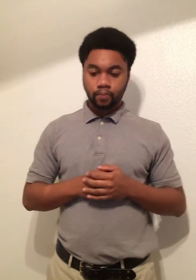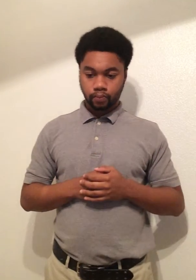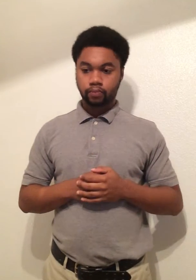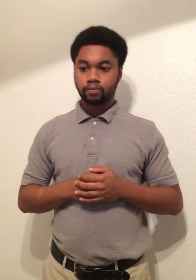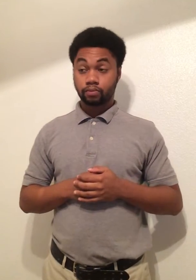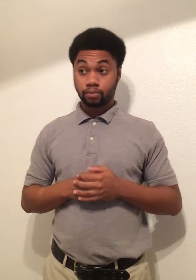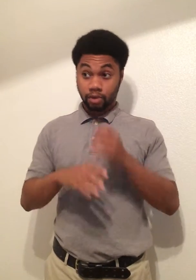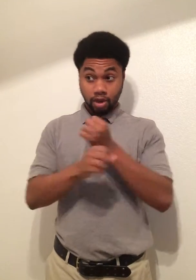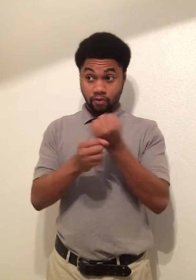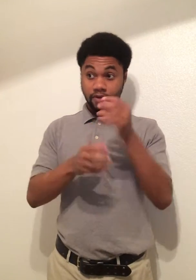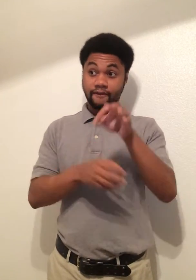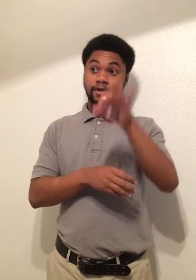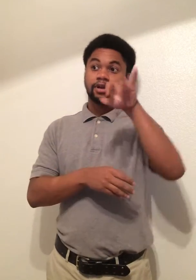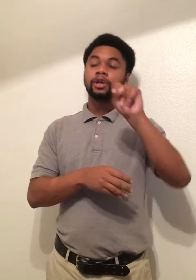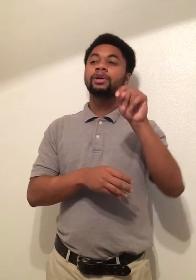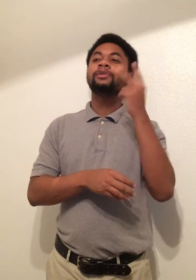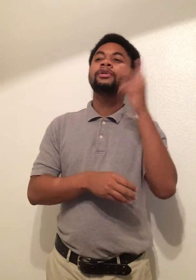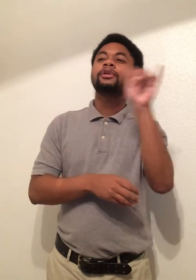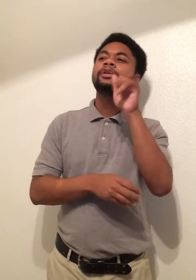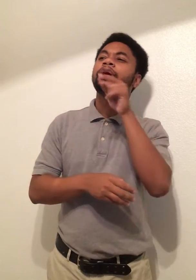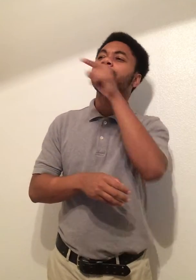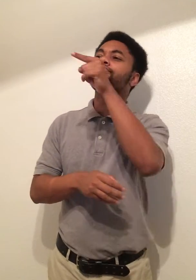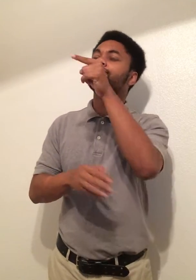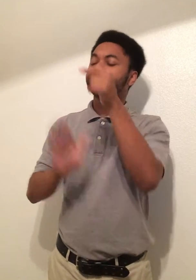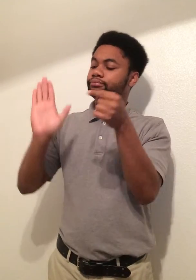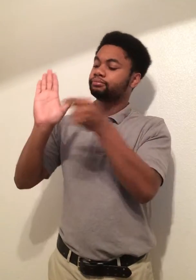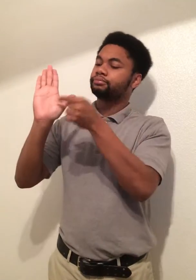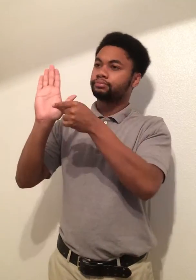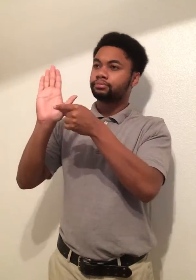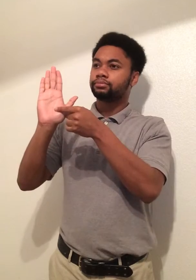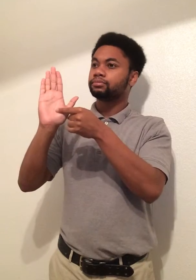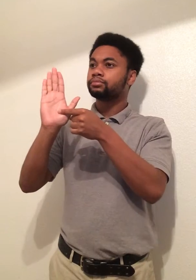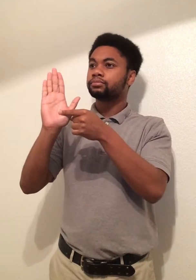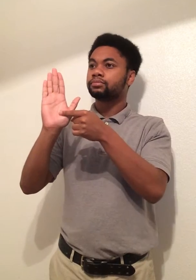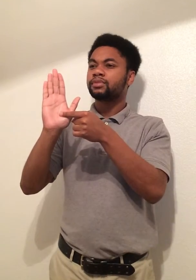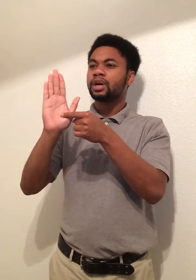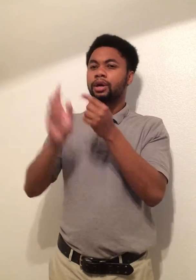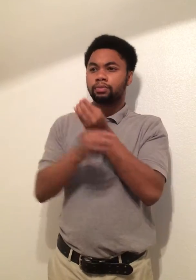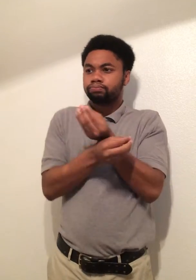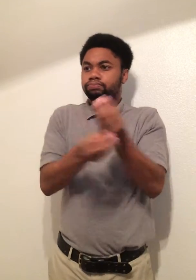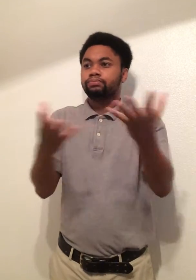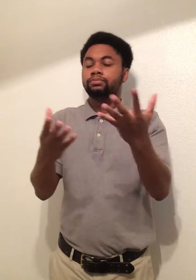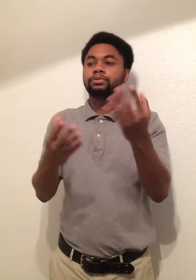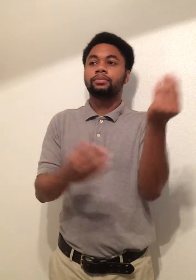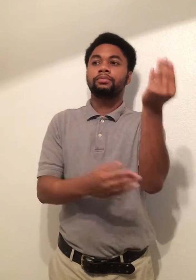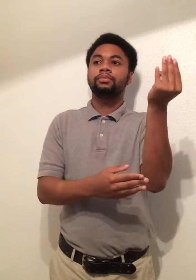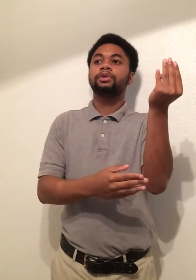Everybody find it. This is what it looks like right here. Gave it to you on Monday. This is connected to it.